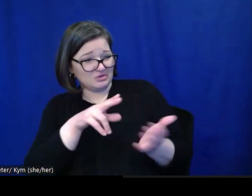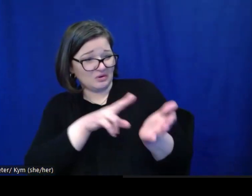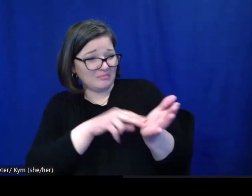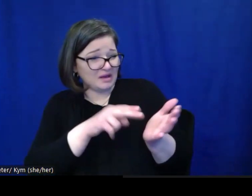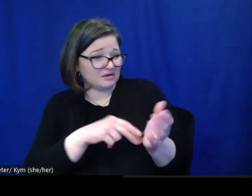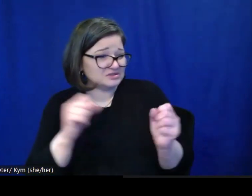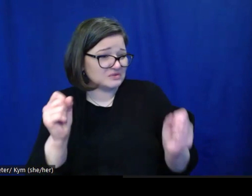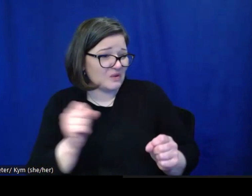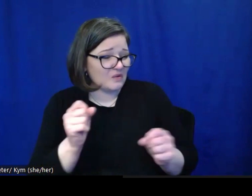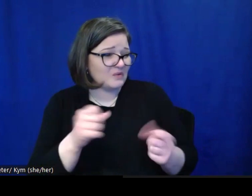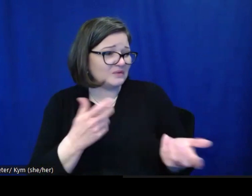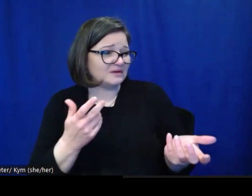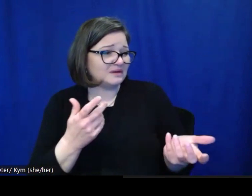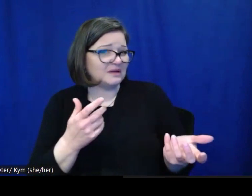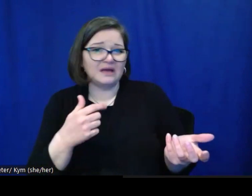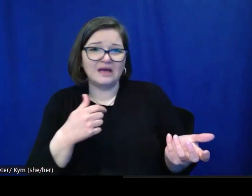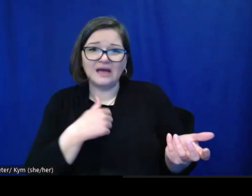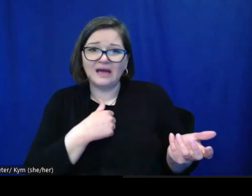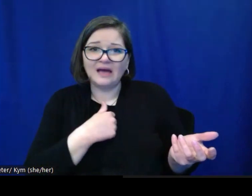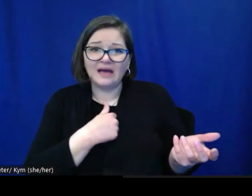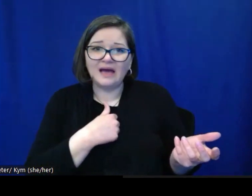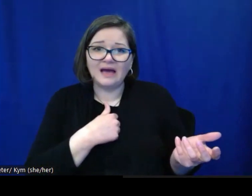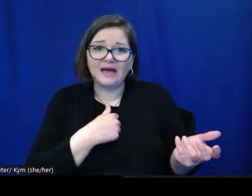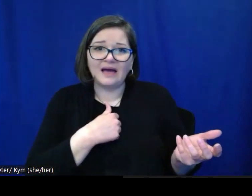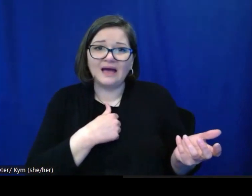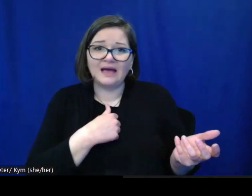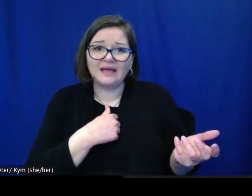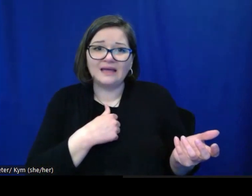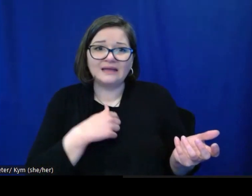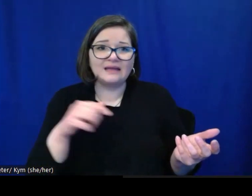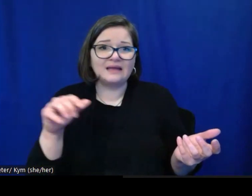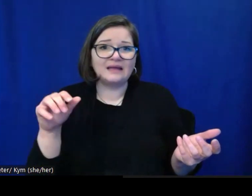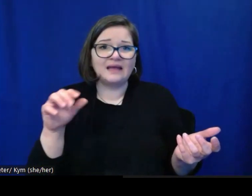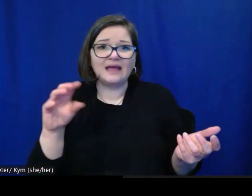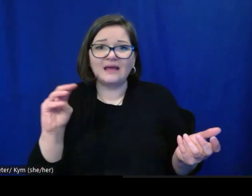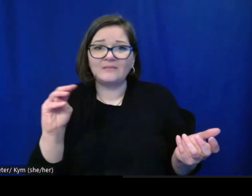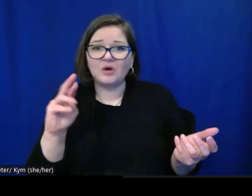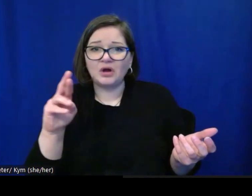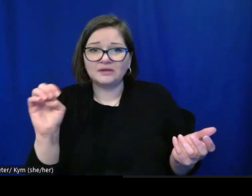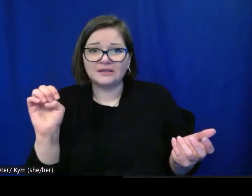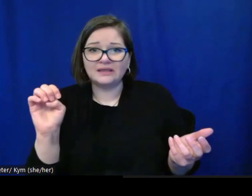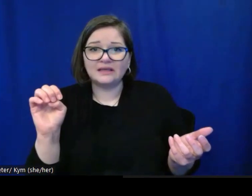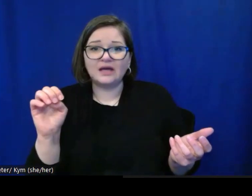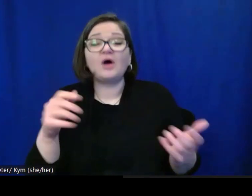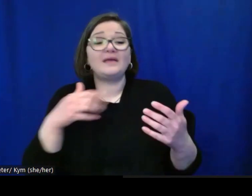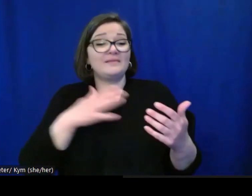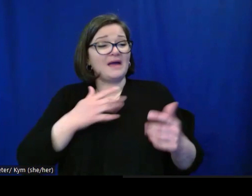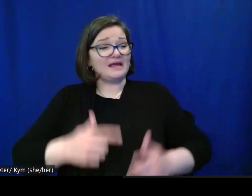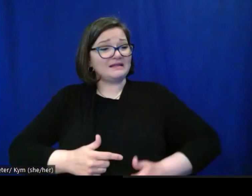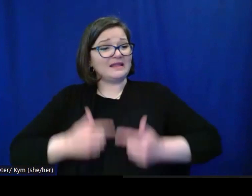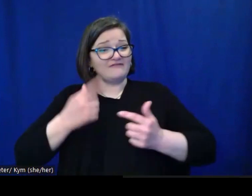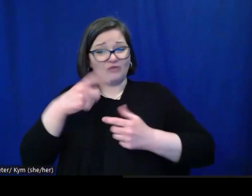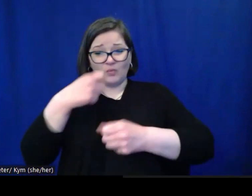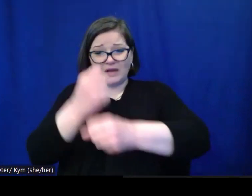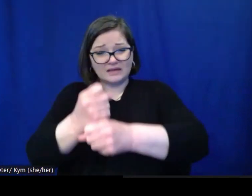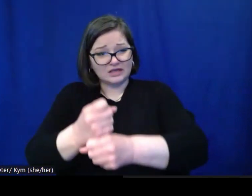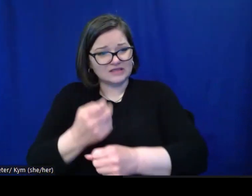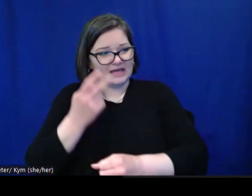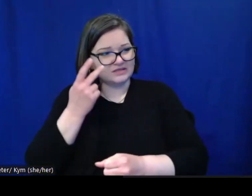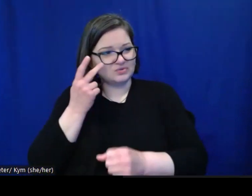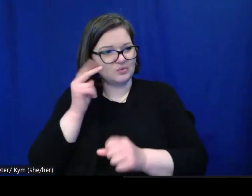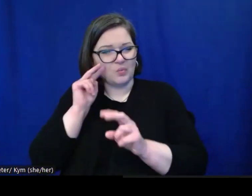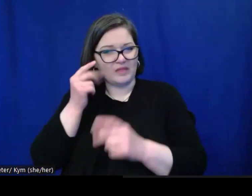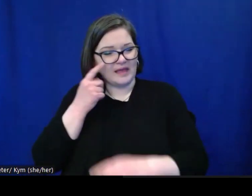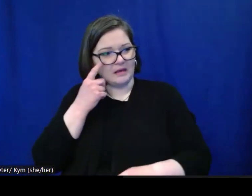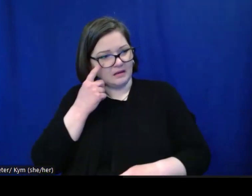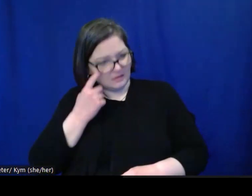cold? I ate an MRE for, a year of my life and had to watch all these atrocities. Be blessed in what you didn't have to